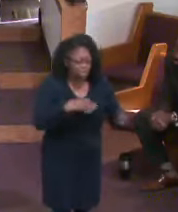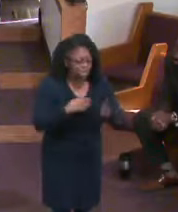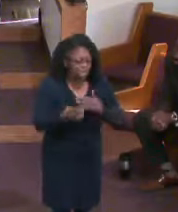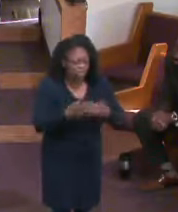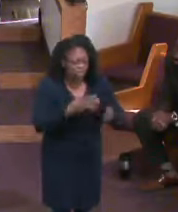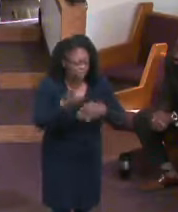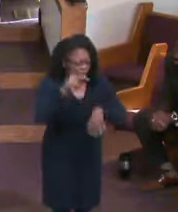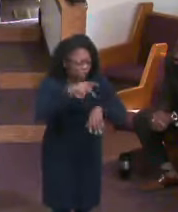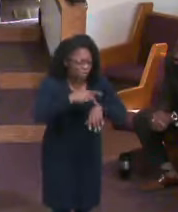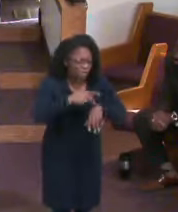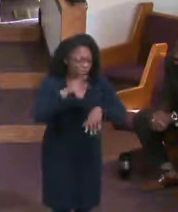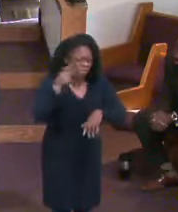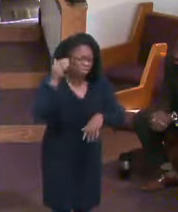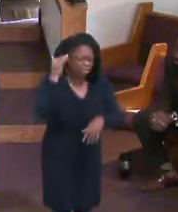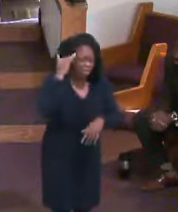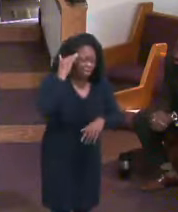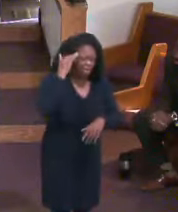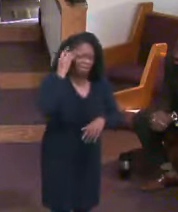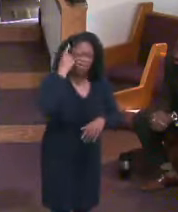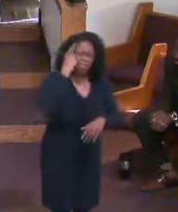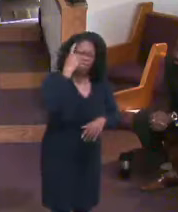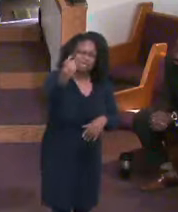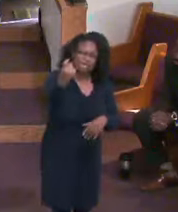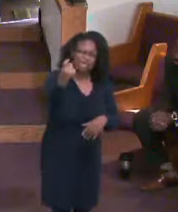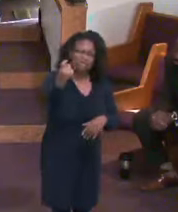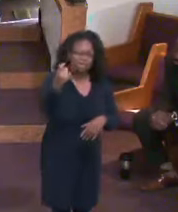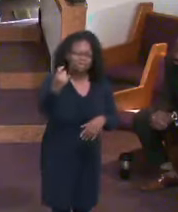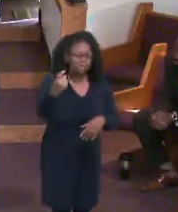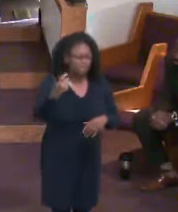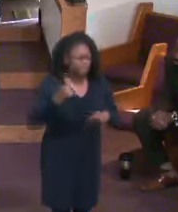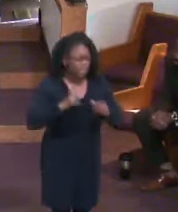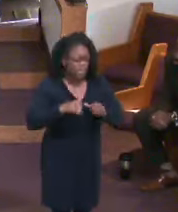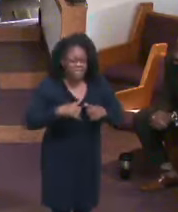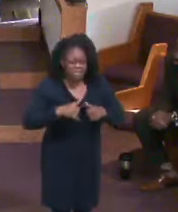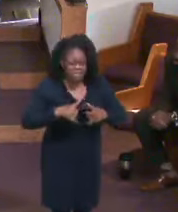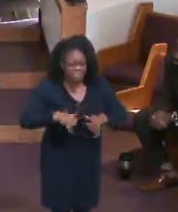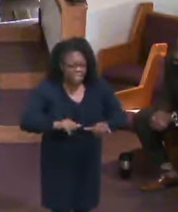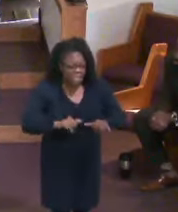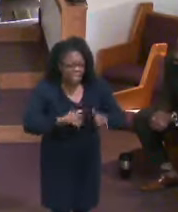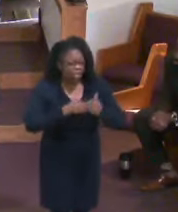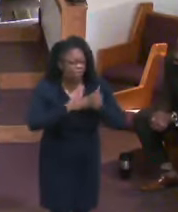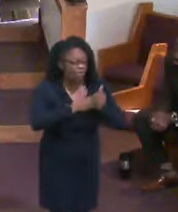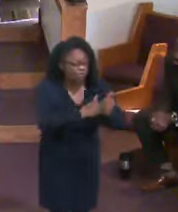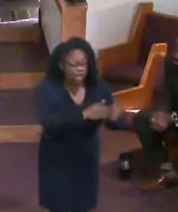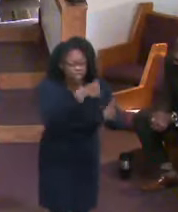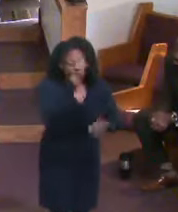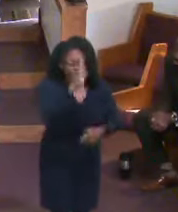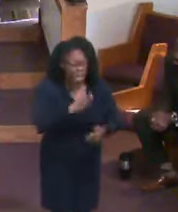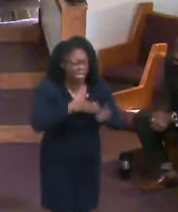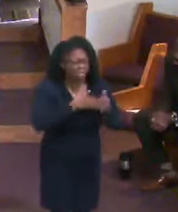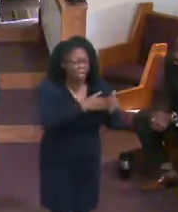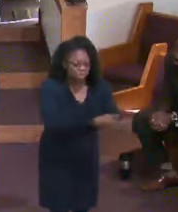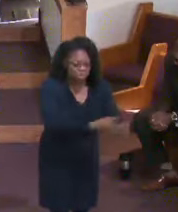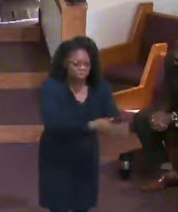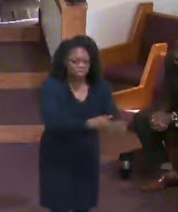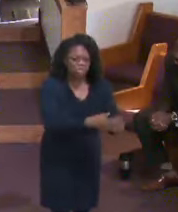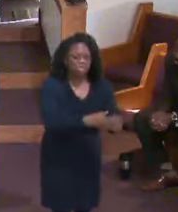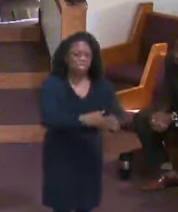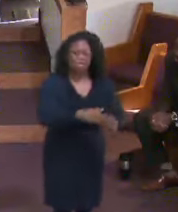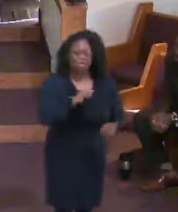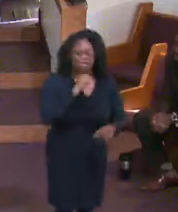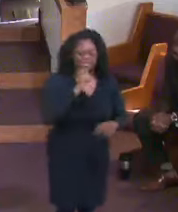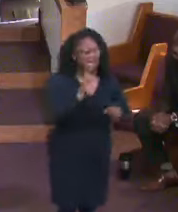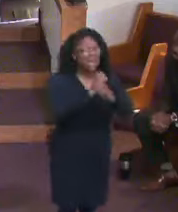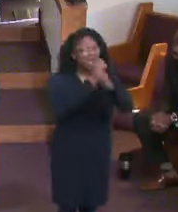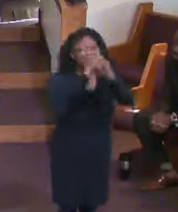thought he was dreaming or tripping, he still followed God's directions. In other words, even when it's not totally